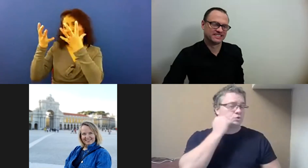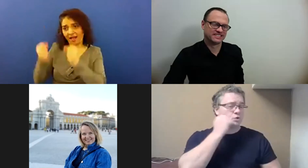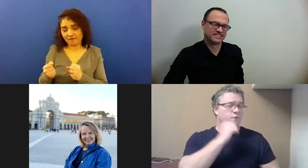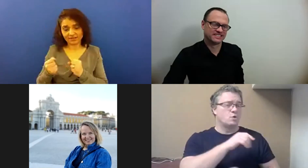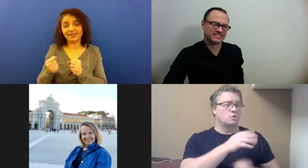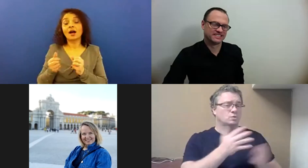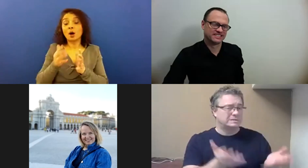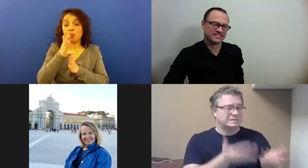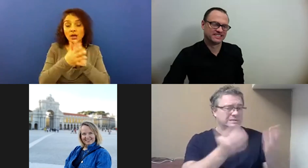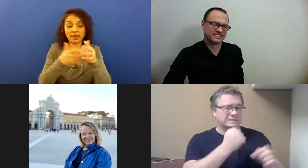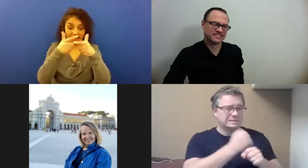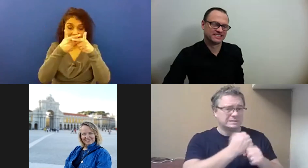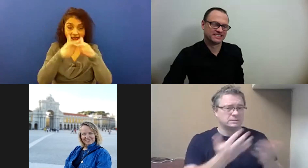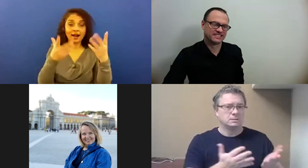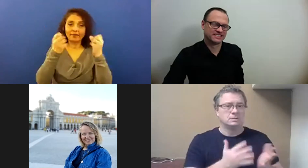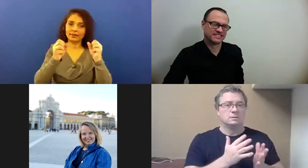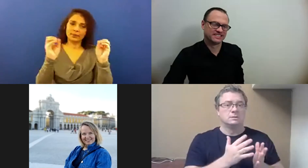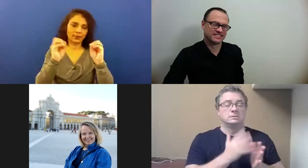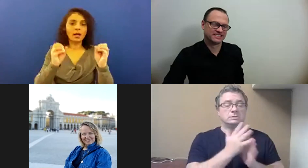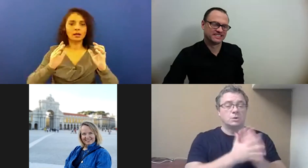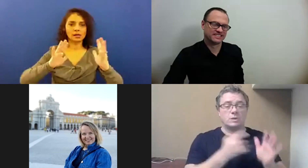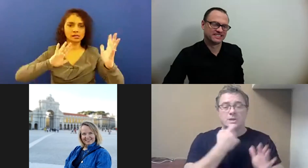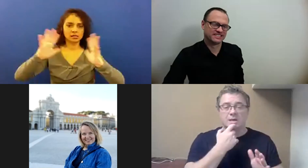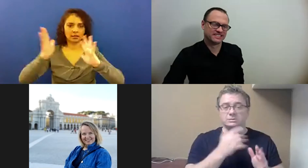to advocate for